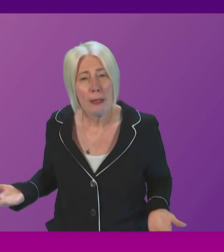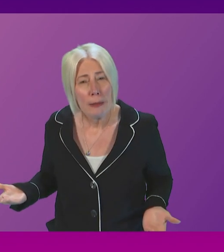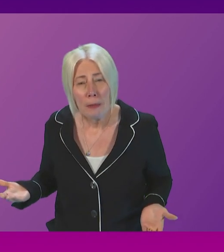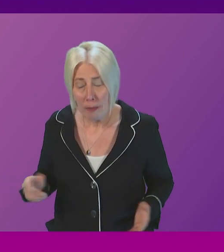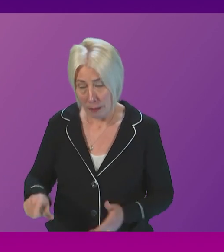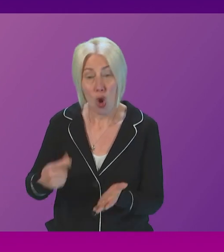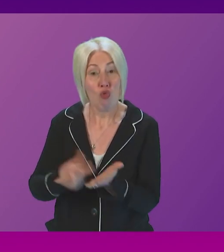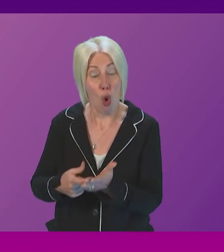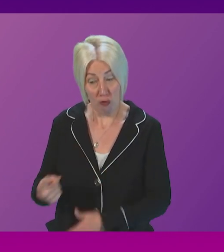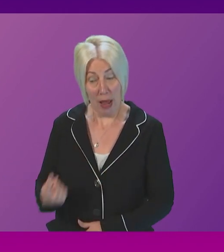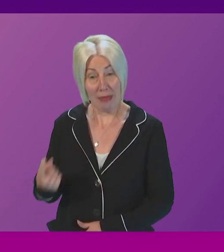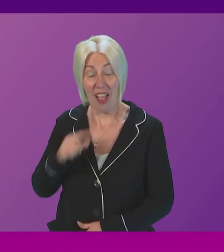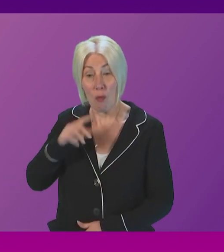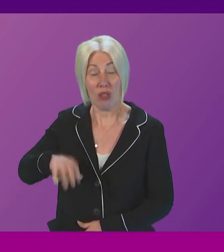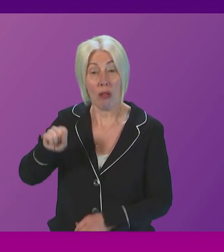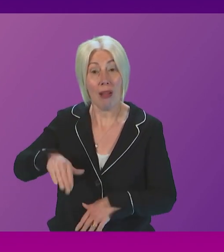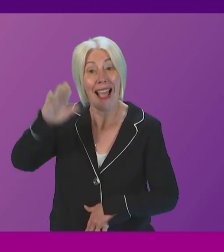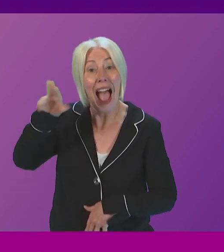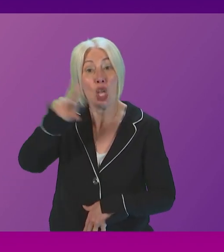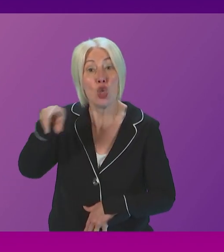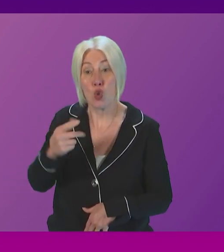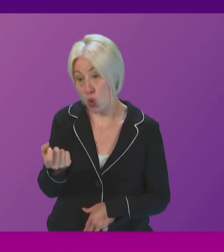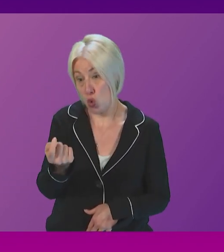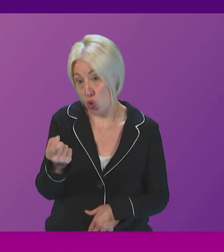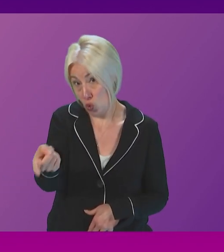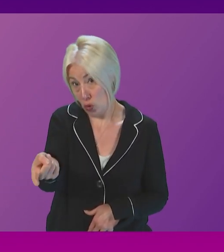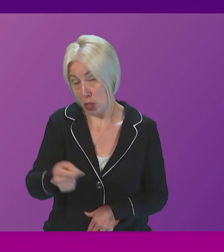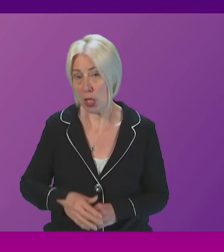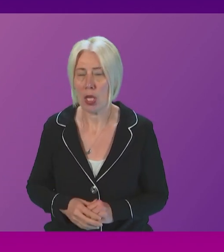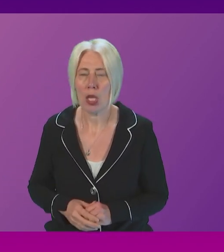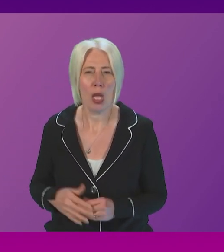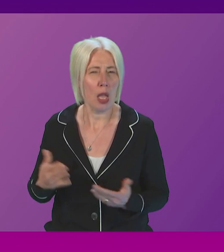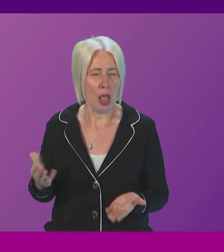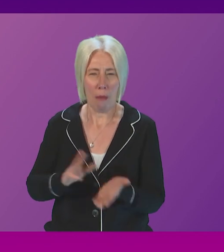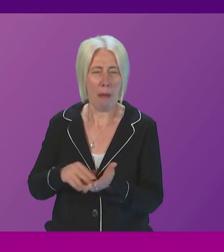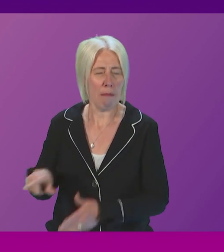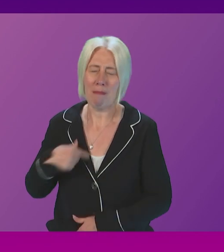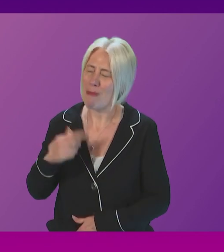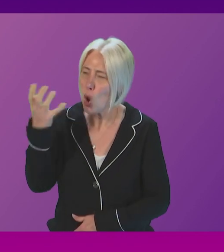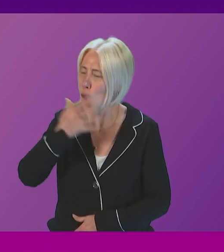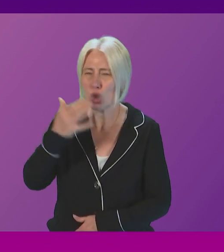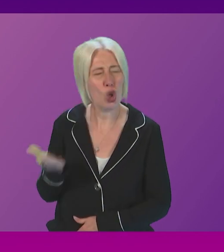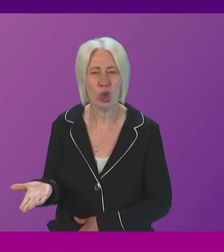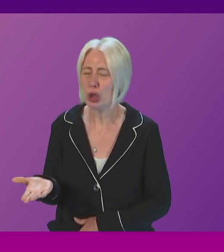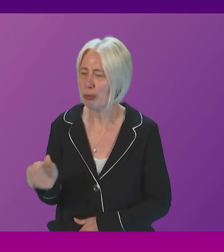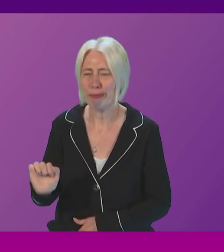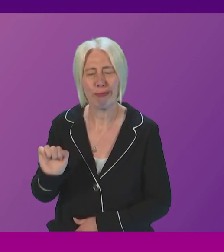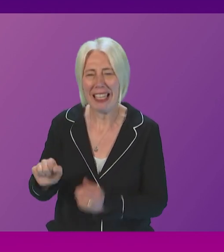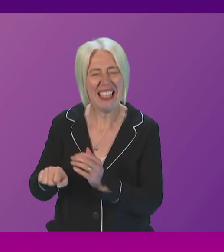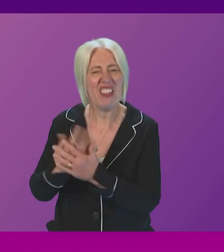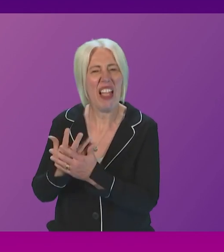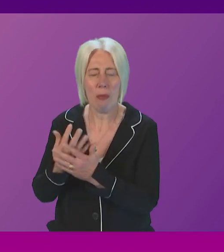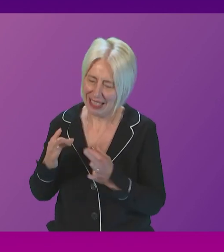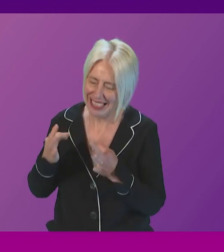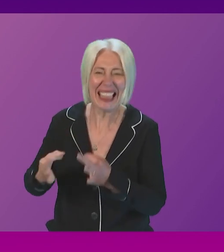Rory will obviously be starting high school in the not too distant future. And his mother is very concerned that the developmental delay